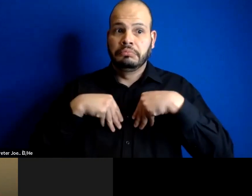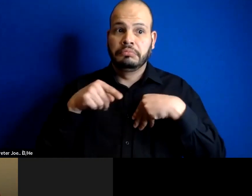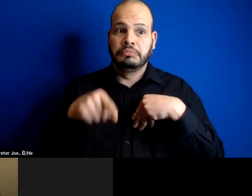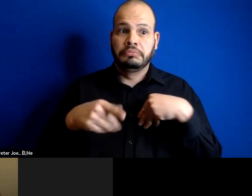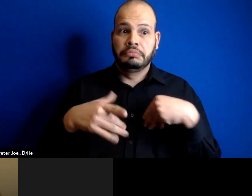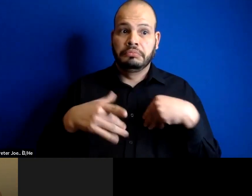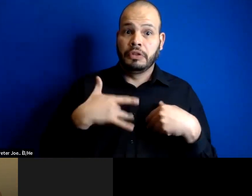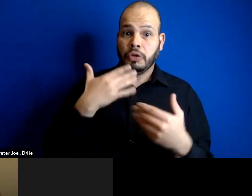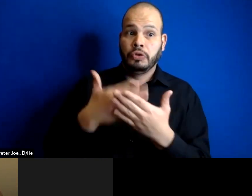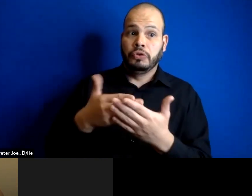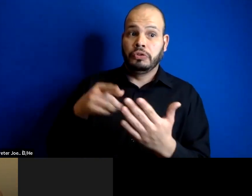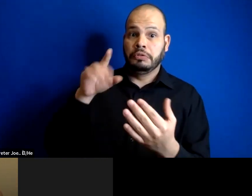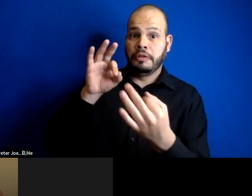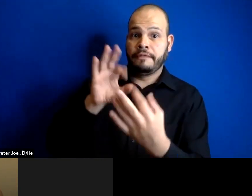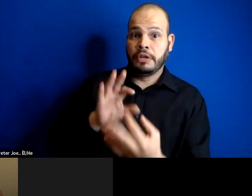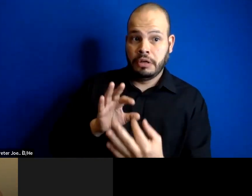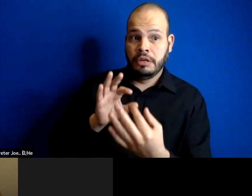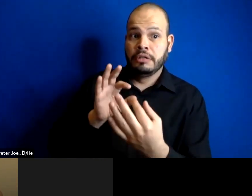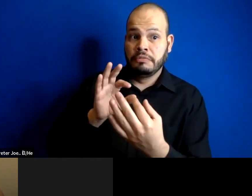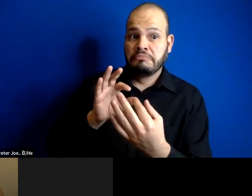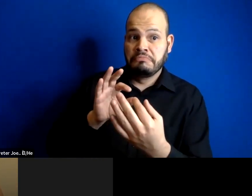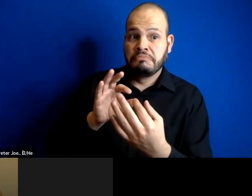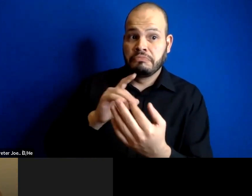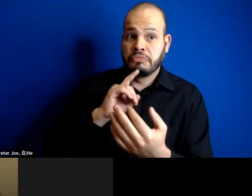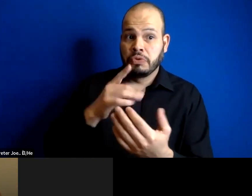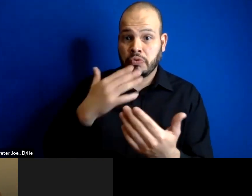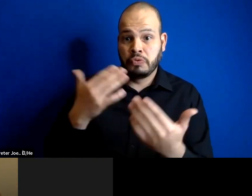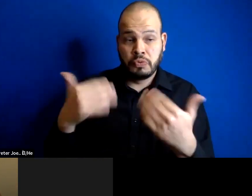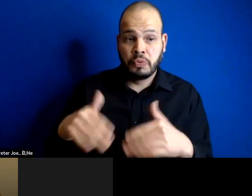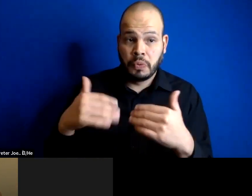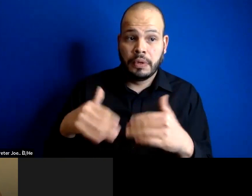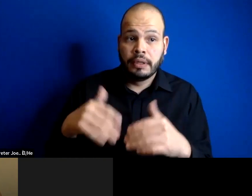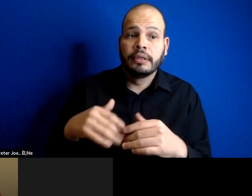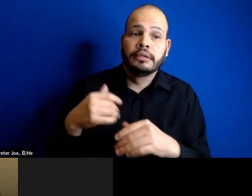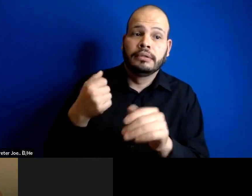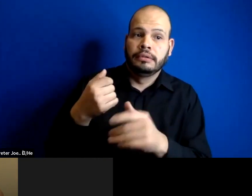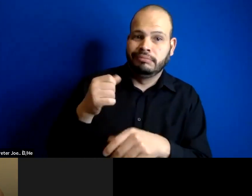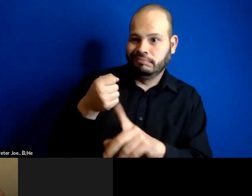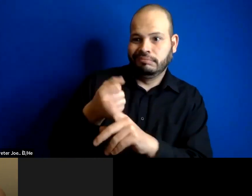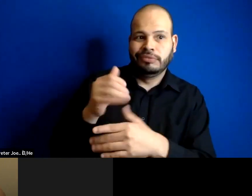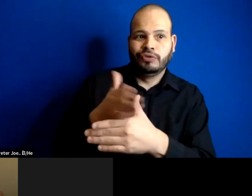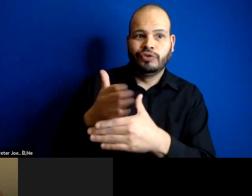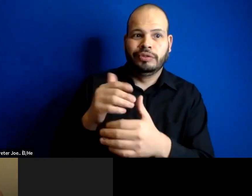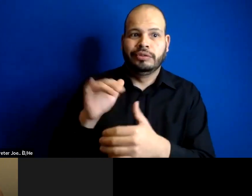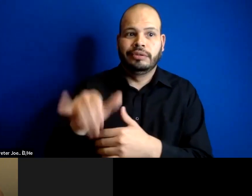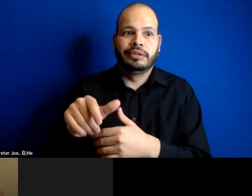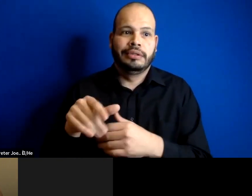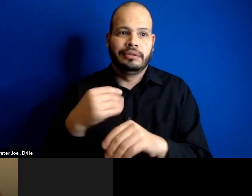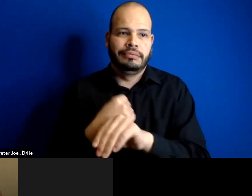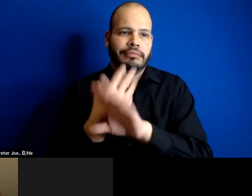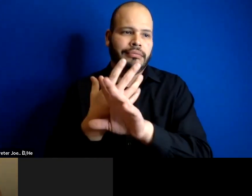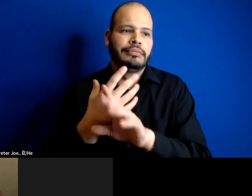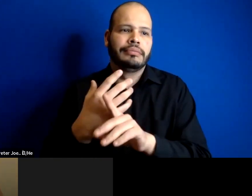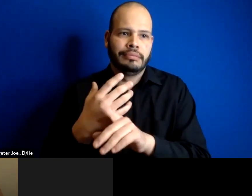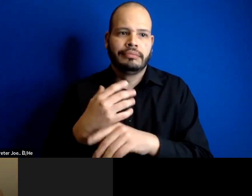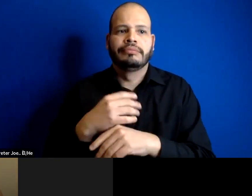feedback, and it was really instrumental in sharing the virtual training series for healthcare professionals